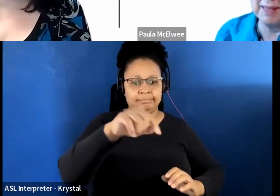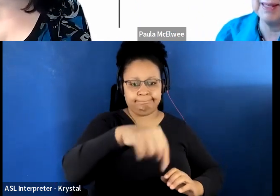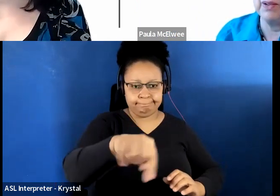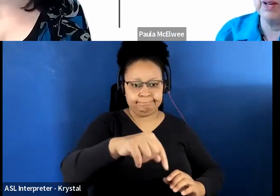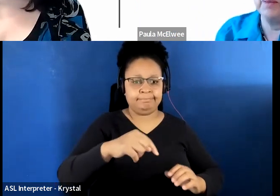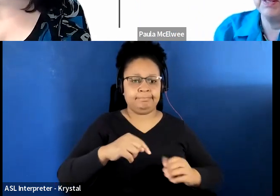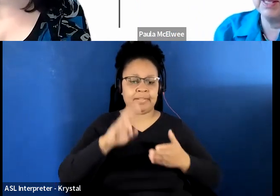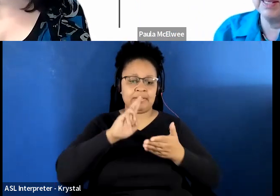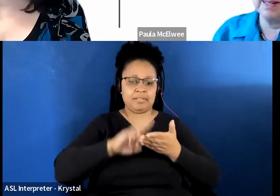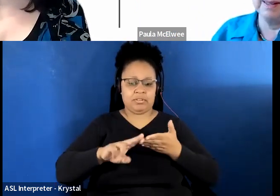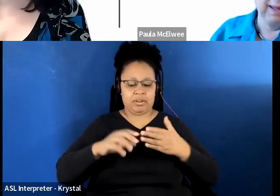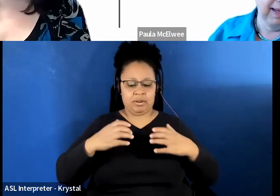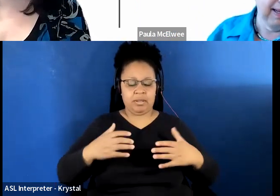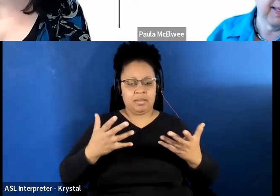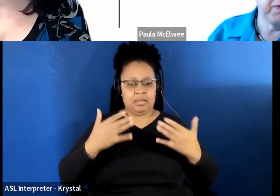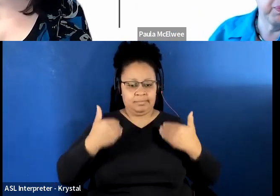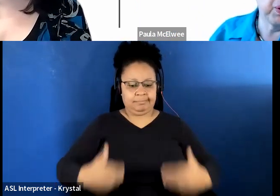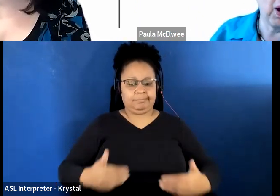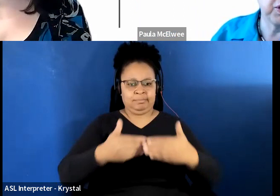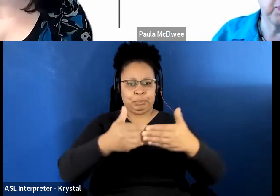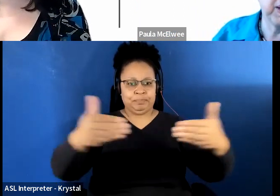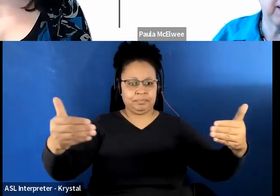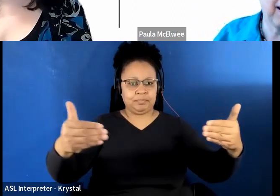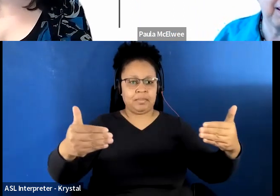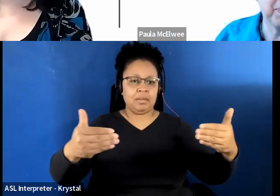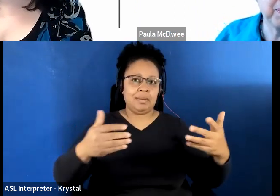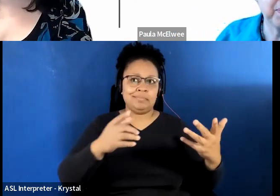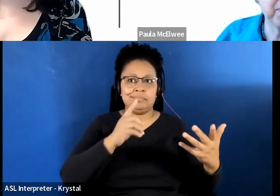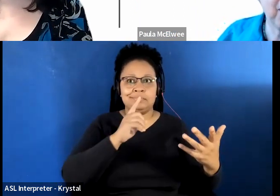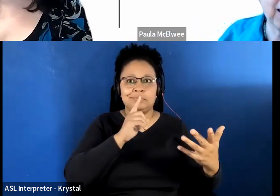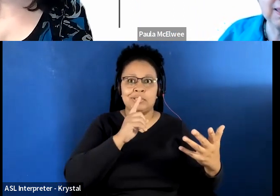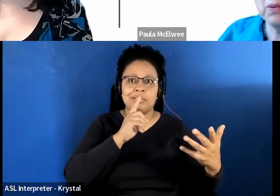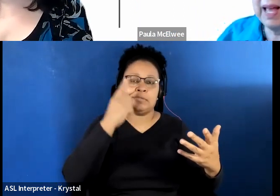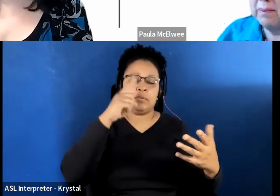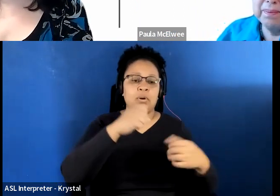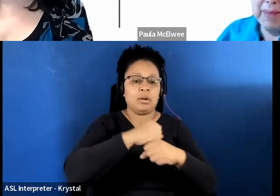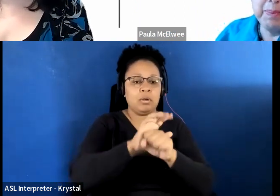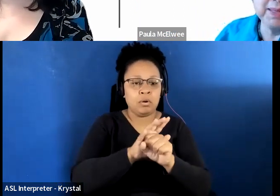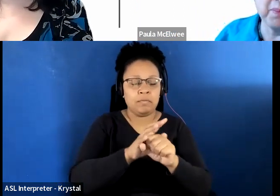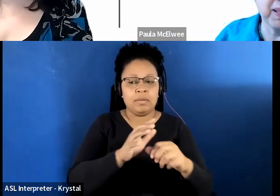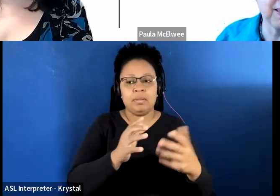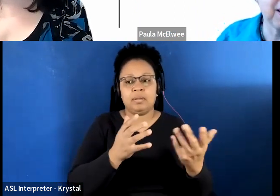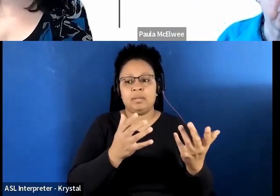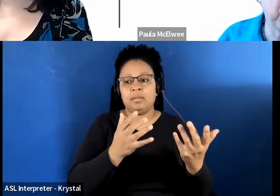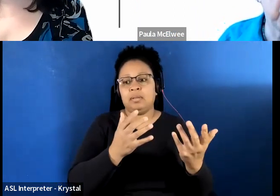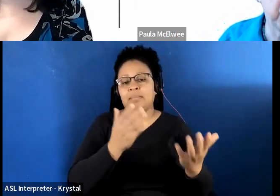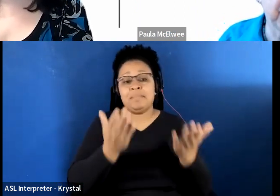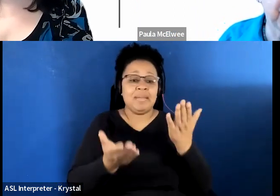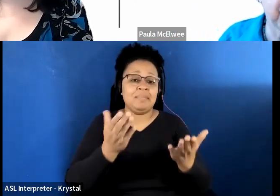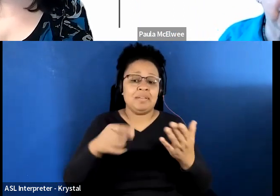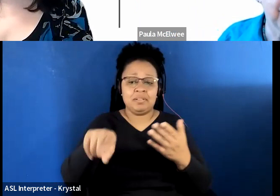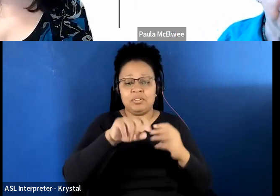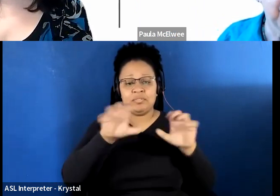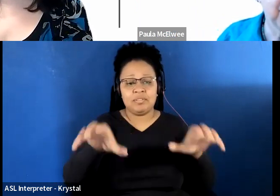people necessarily, but just as a safety precaution. But so that may be something that some of you have